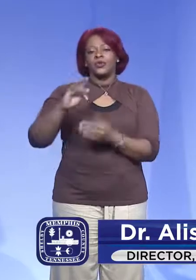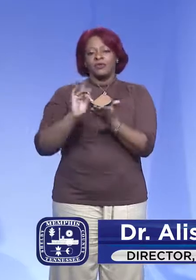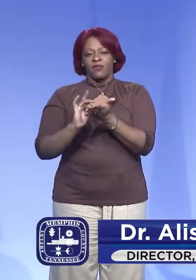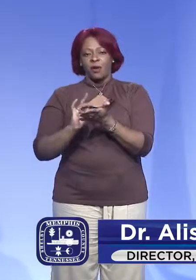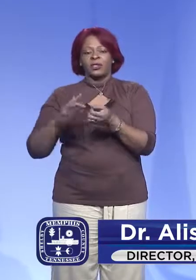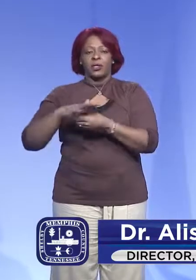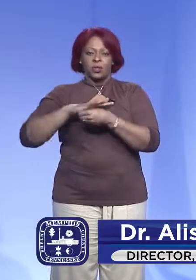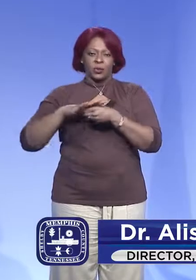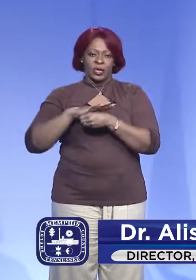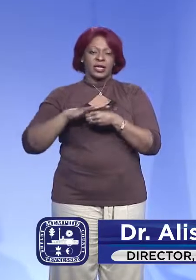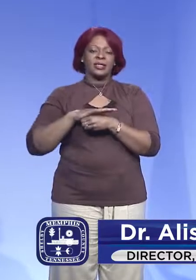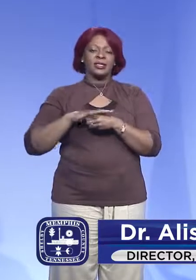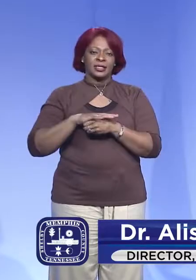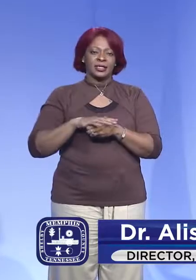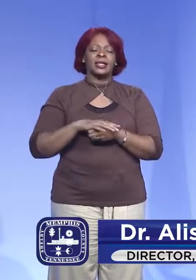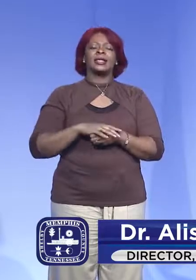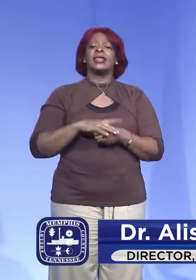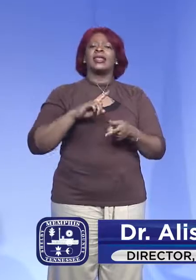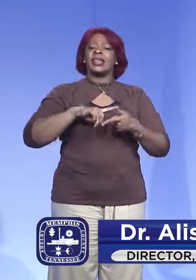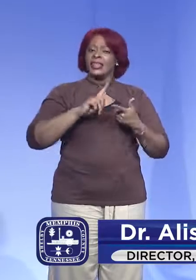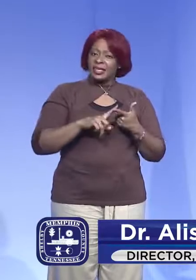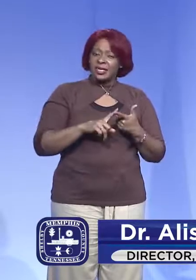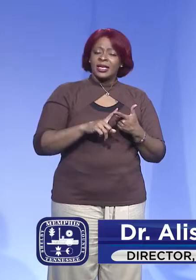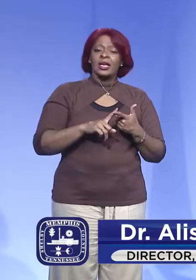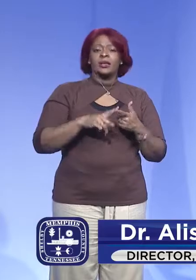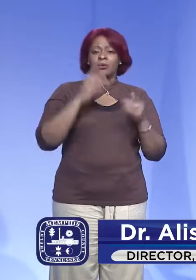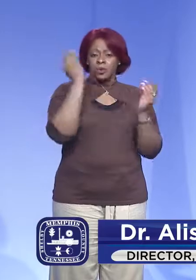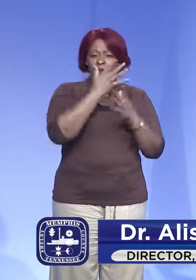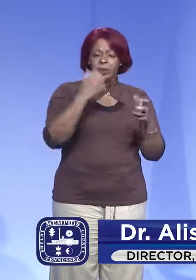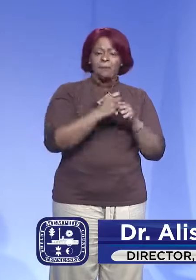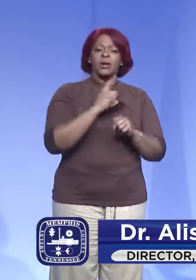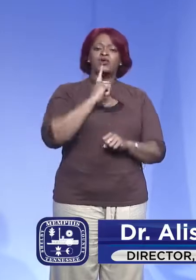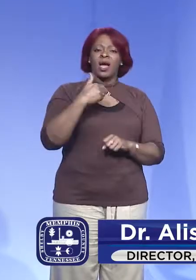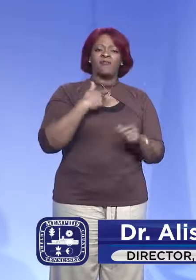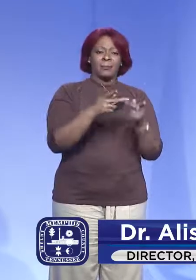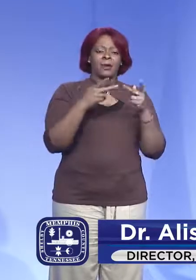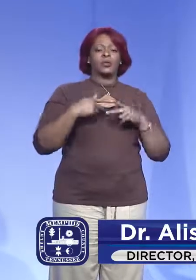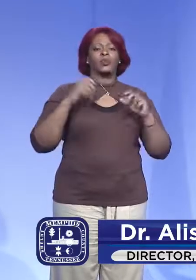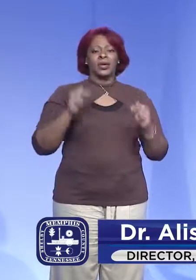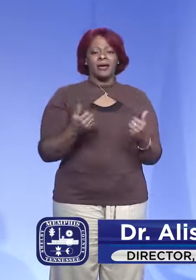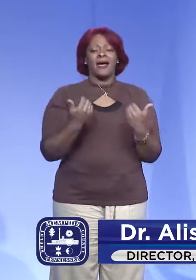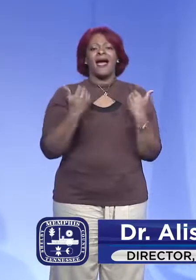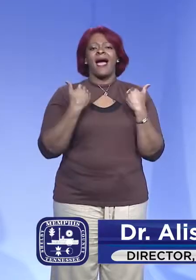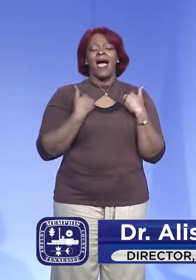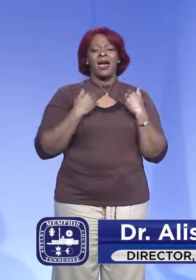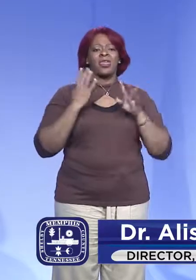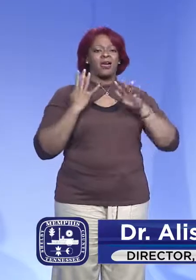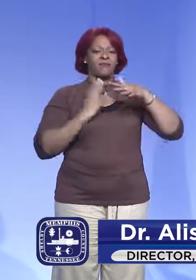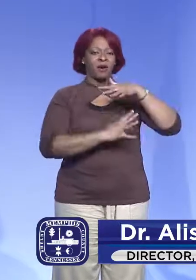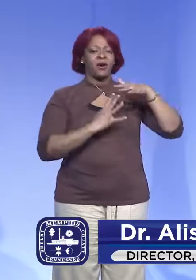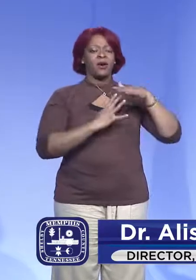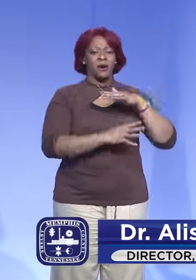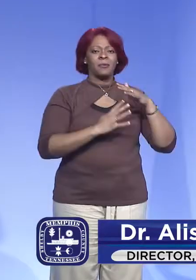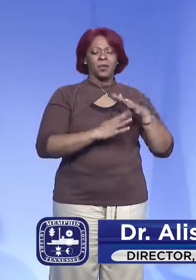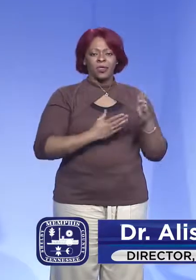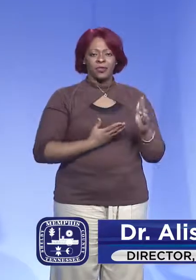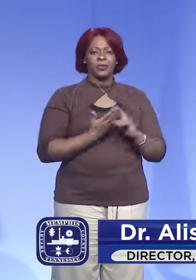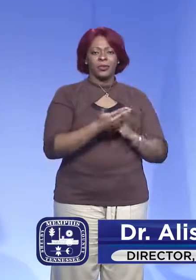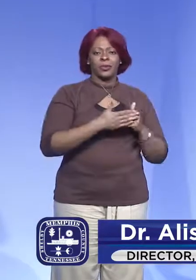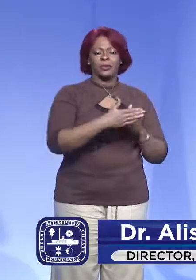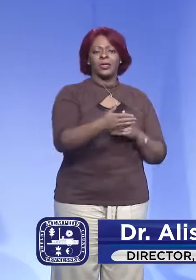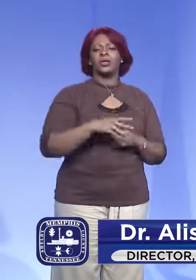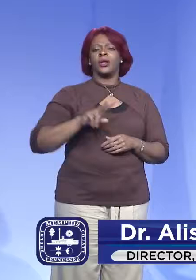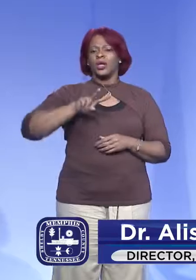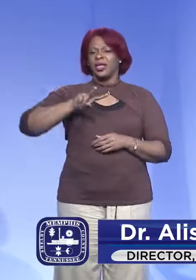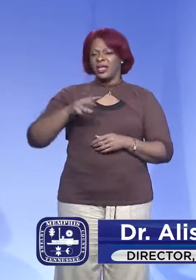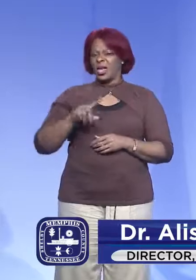pharmacy locations. And then, as was noted, we have to make sure that it's a place that we can have the volume of throughput. And then your other